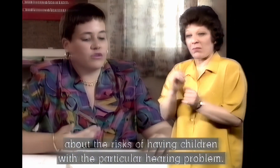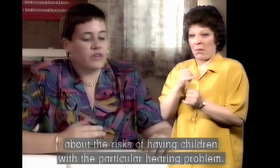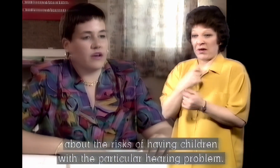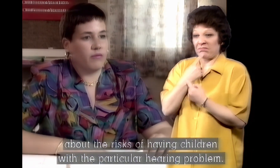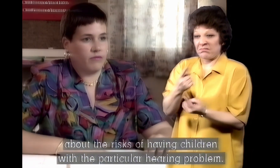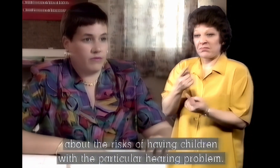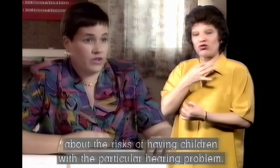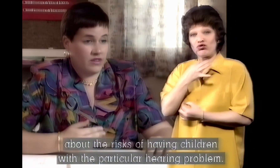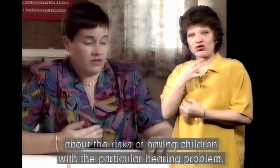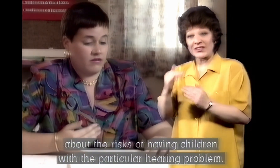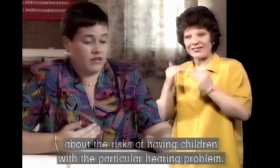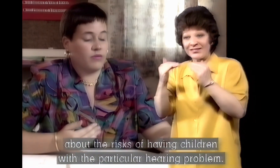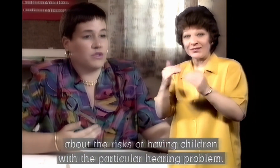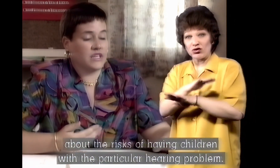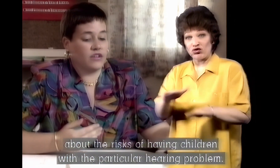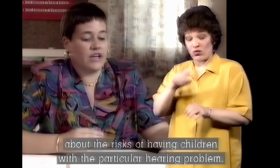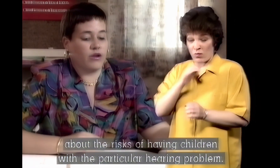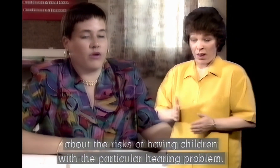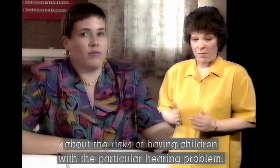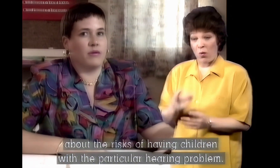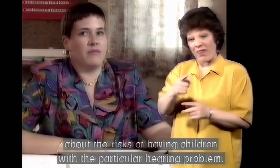with the particular hearing problem.